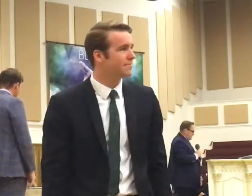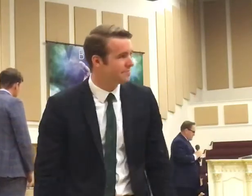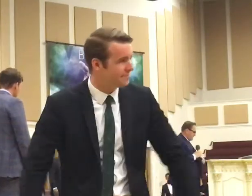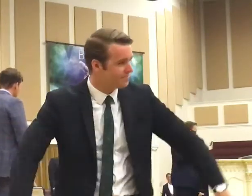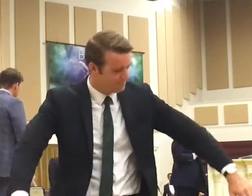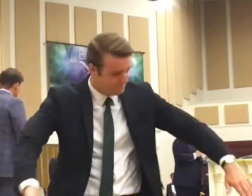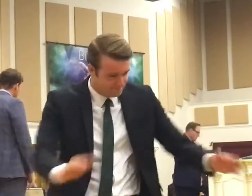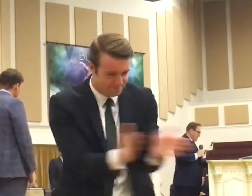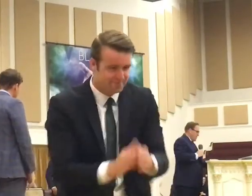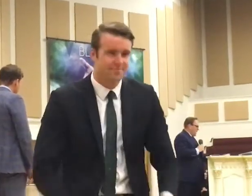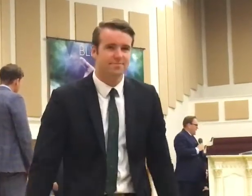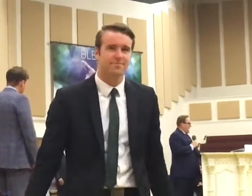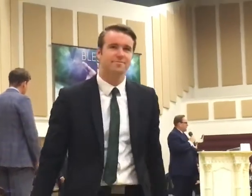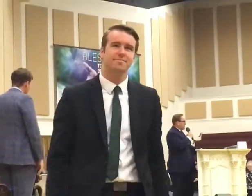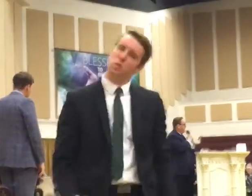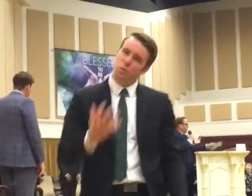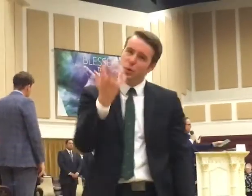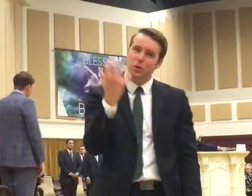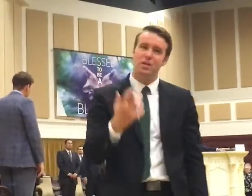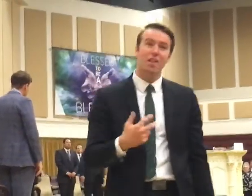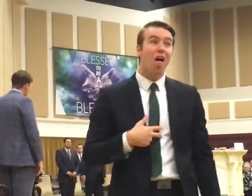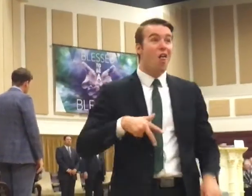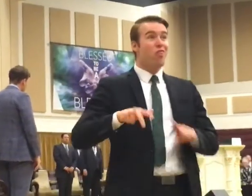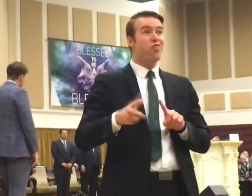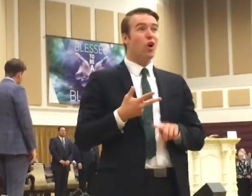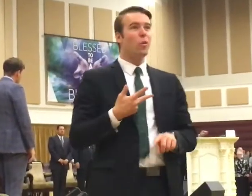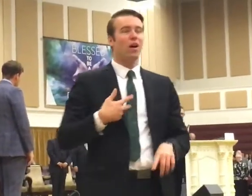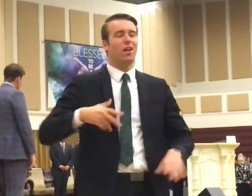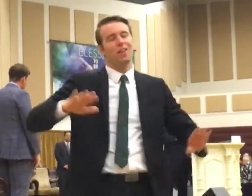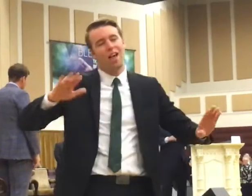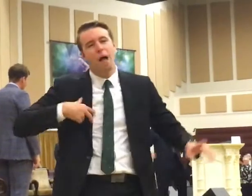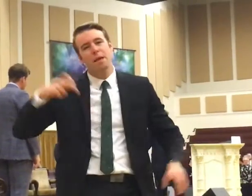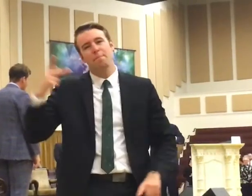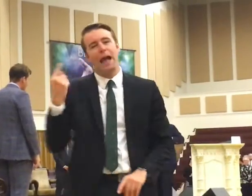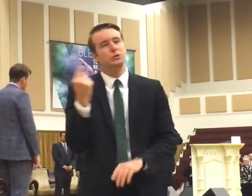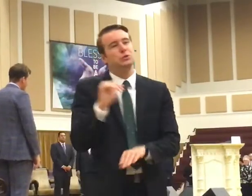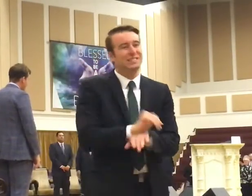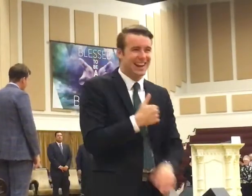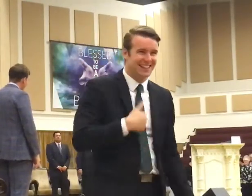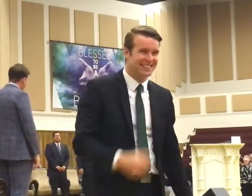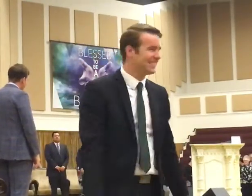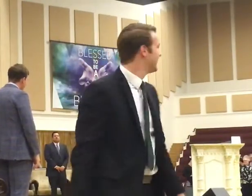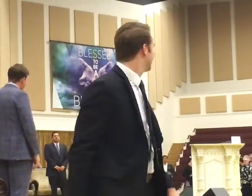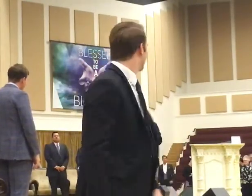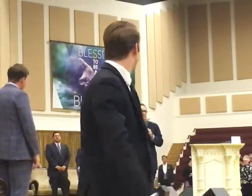Third one. I'll be back Tuesday night.